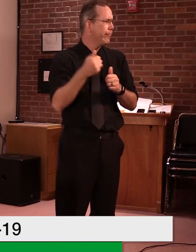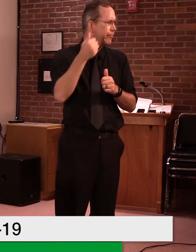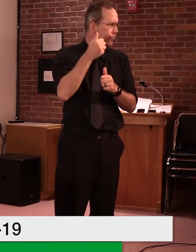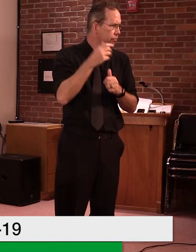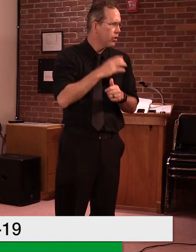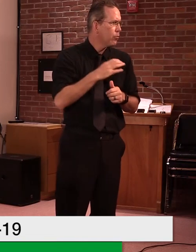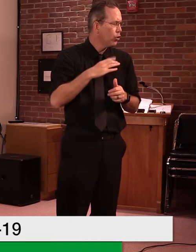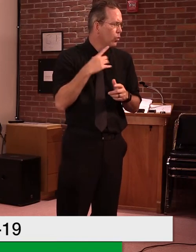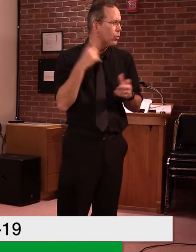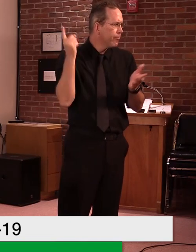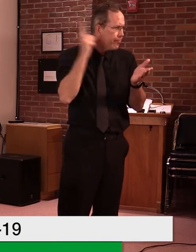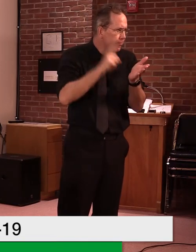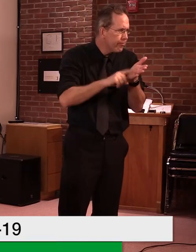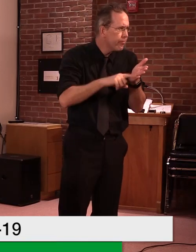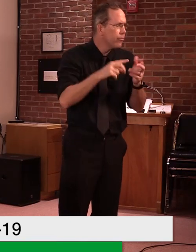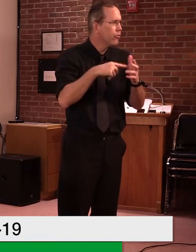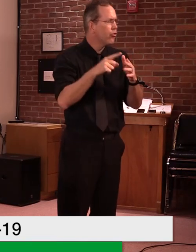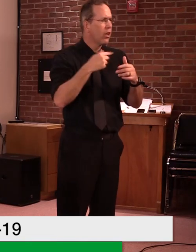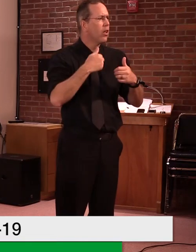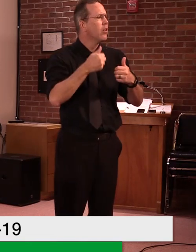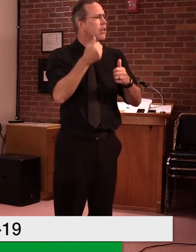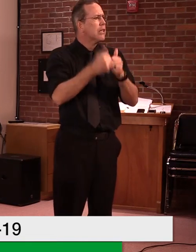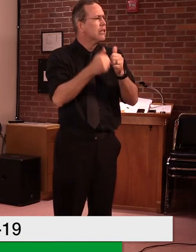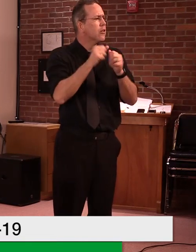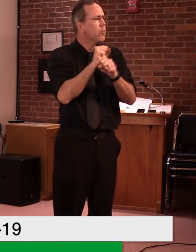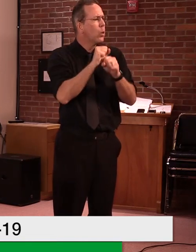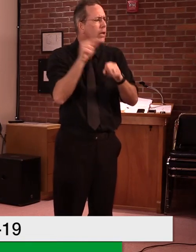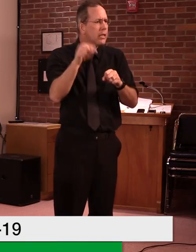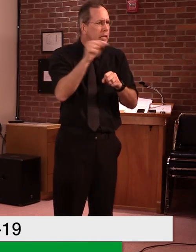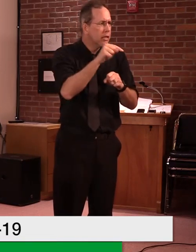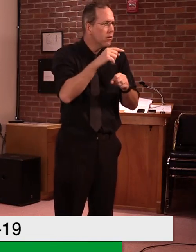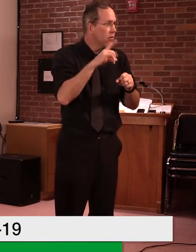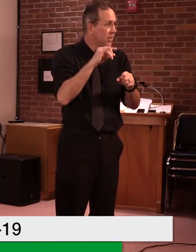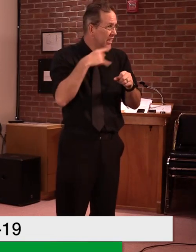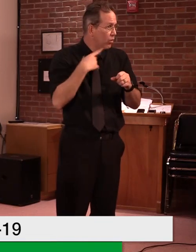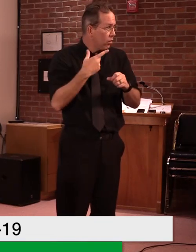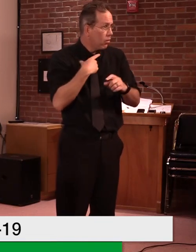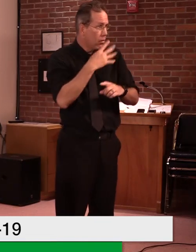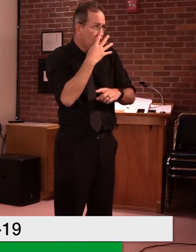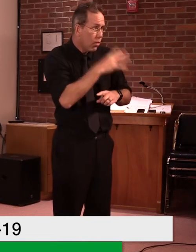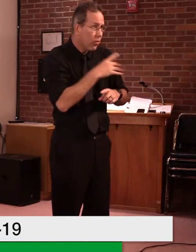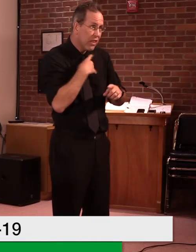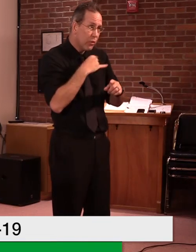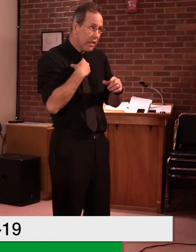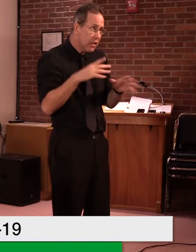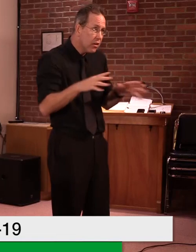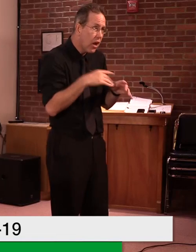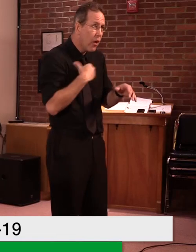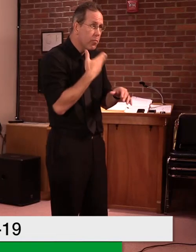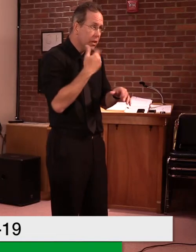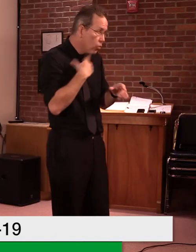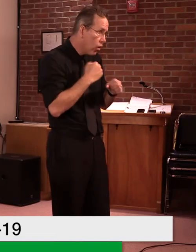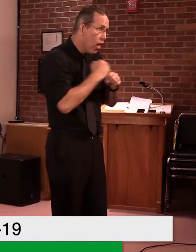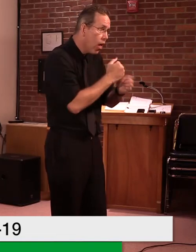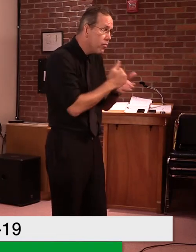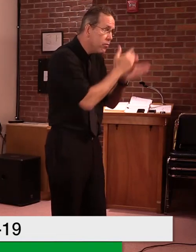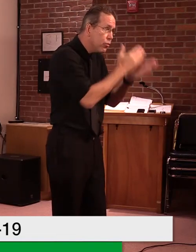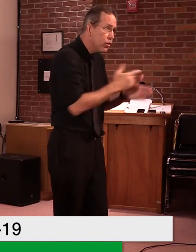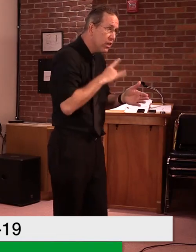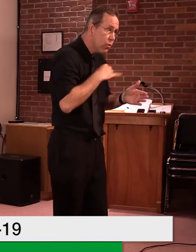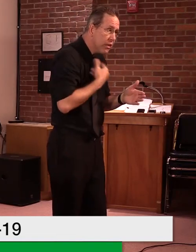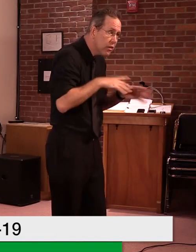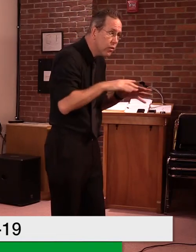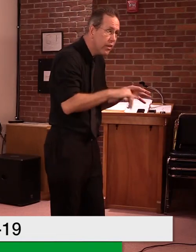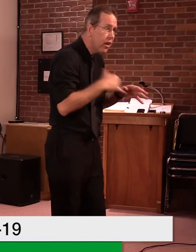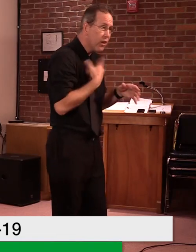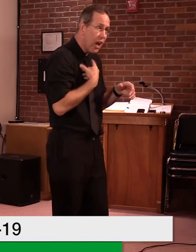on this and ask the question, did we do everything we could have in this case? And